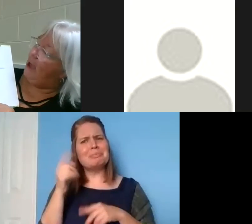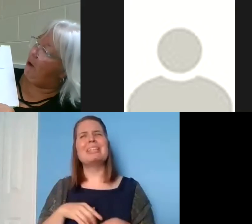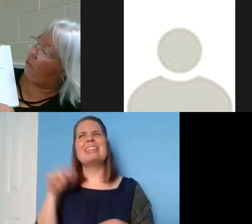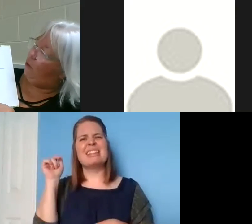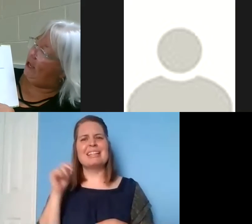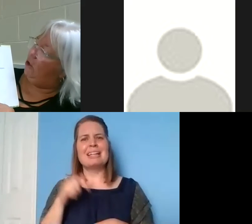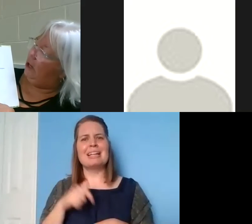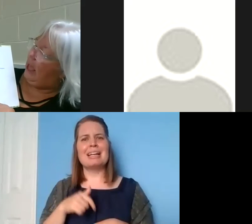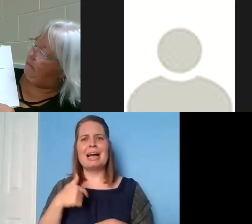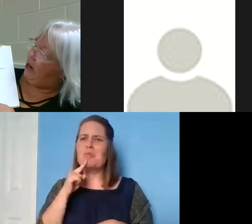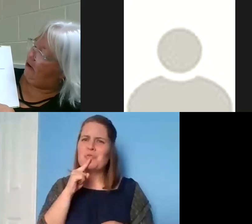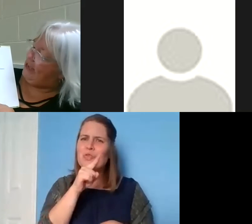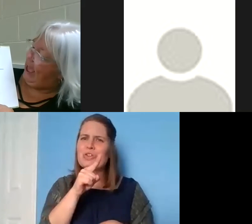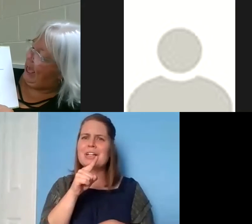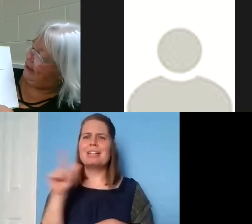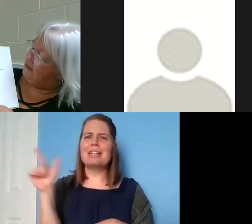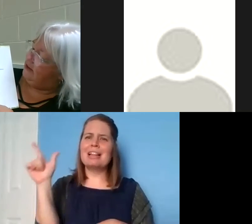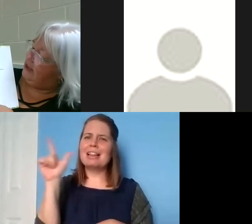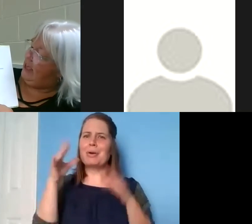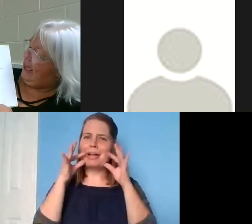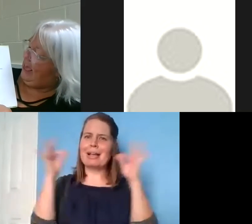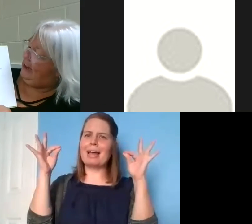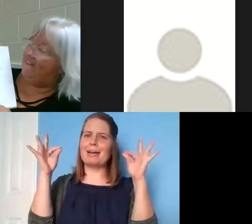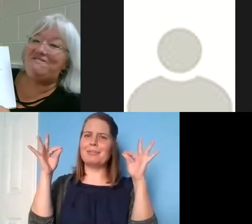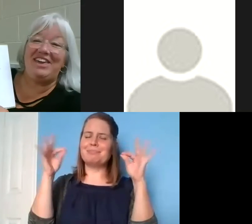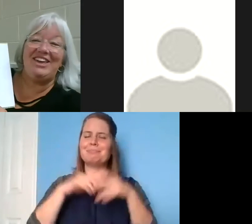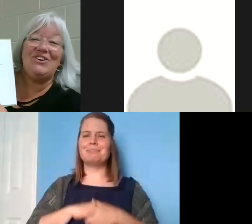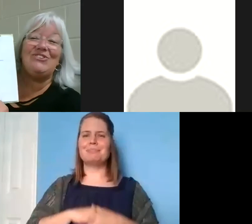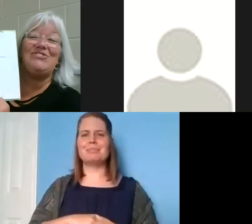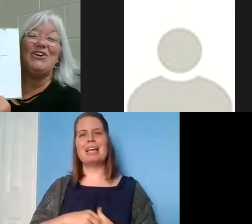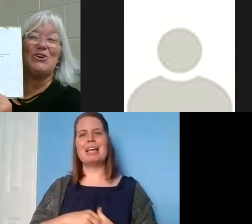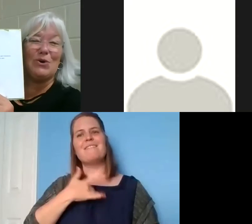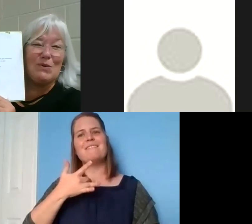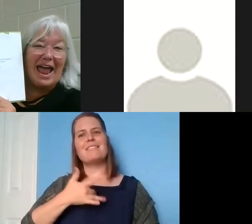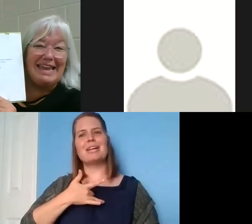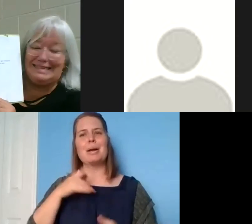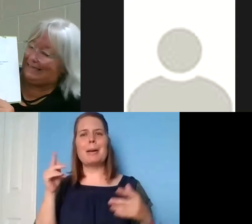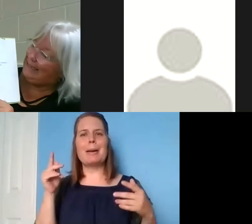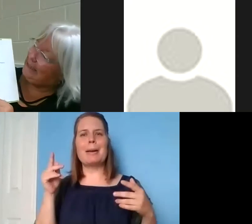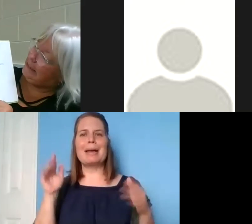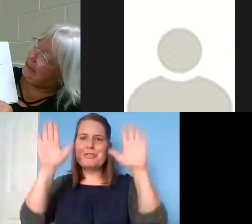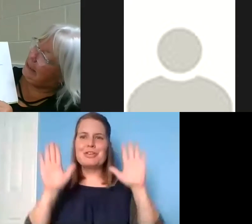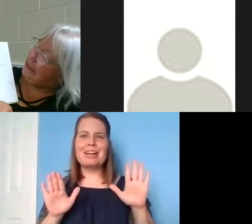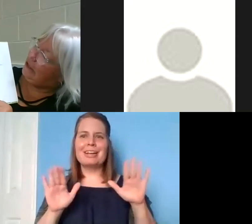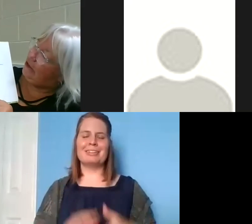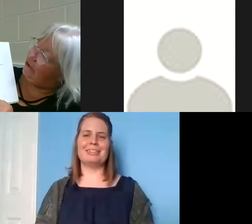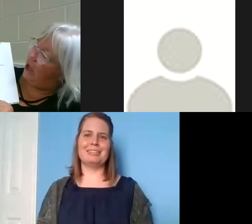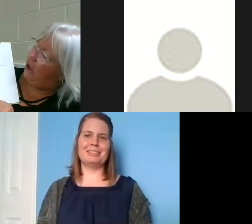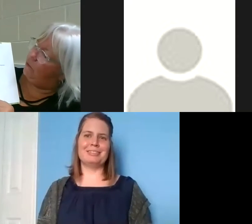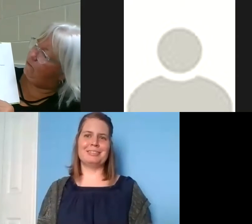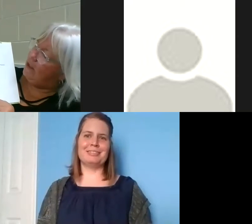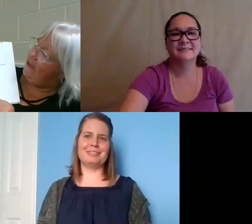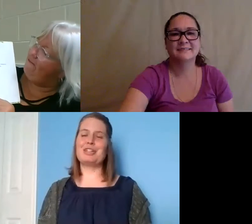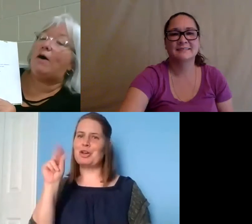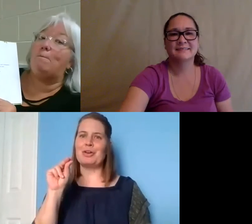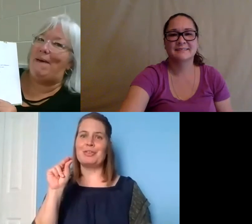why I'm a real library cat, and it feels great.